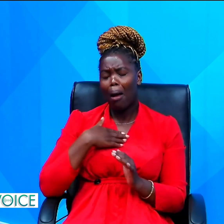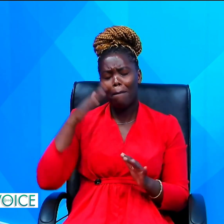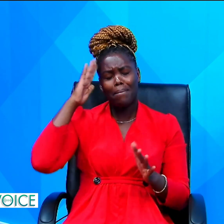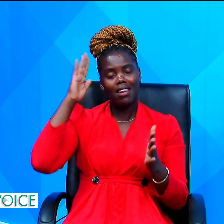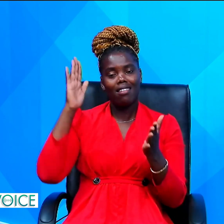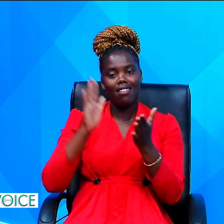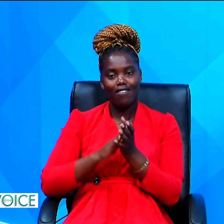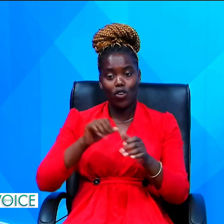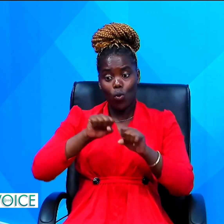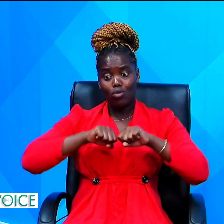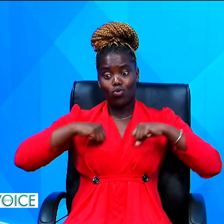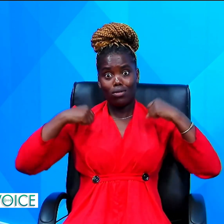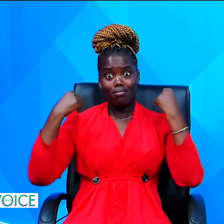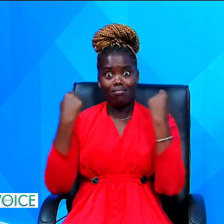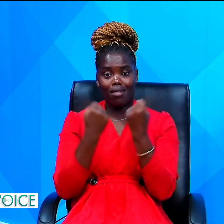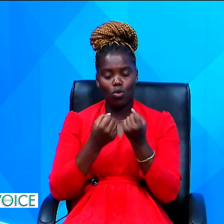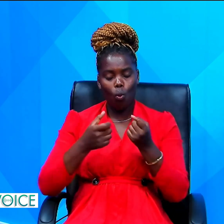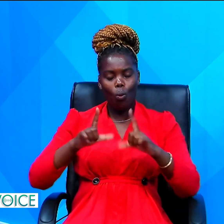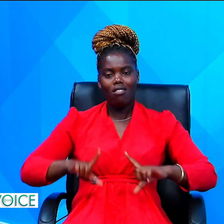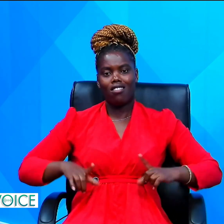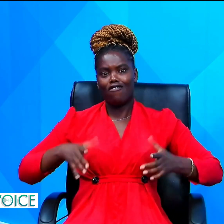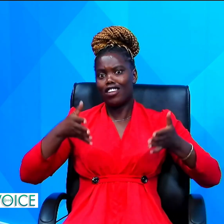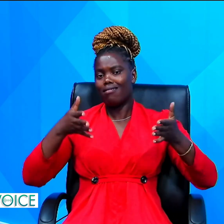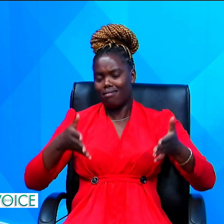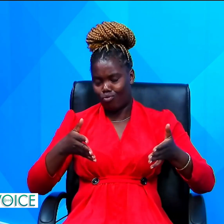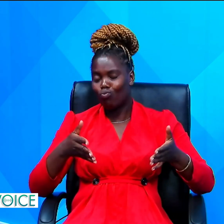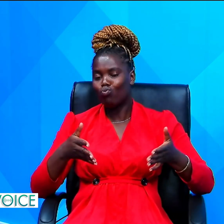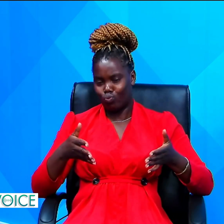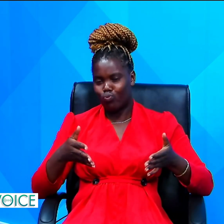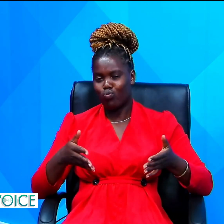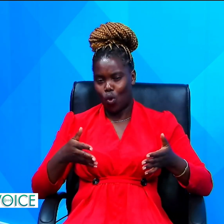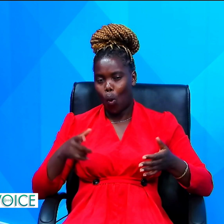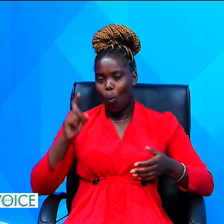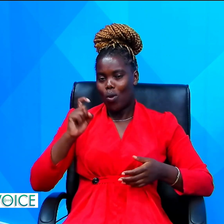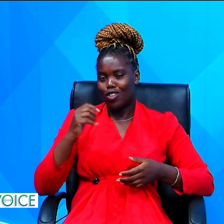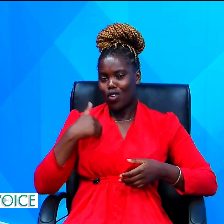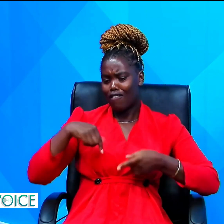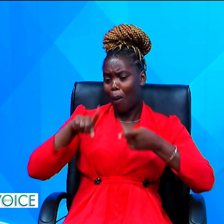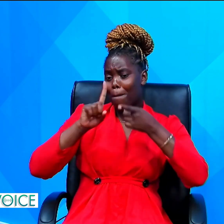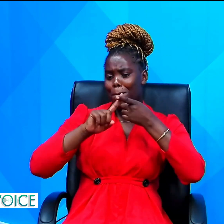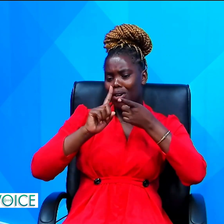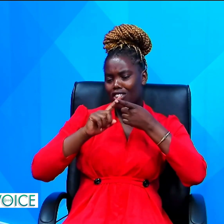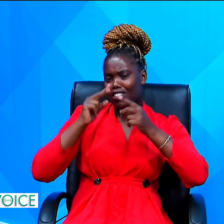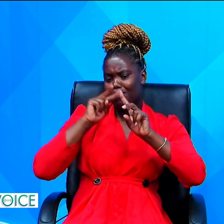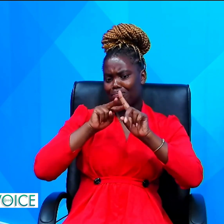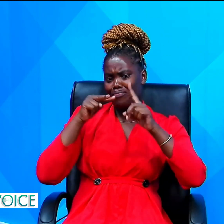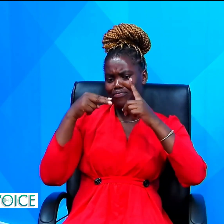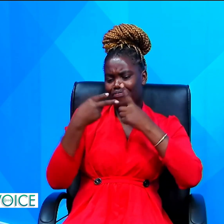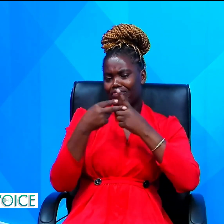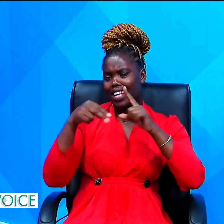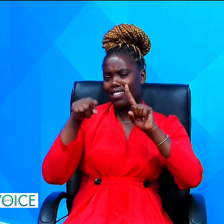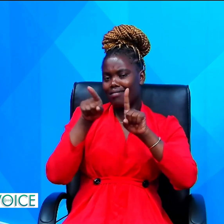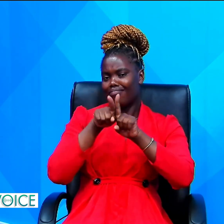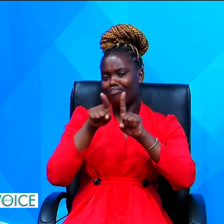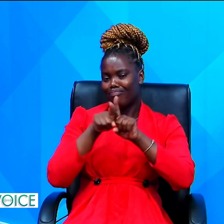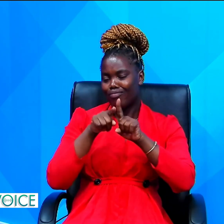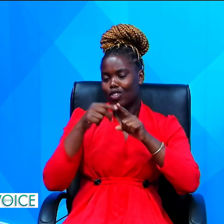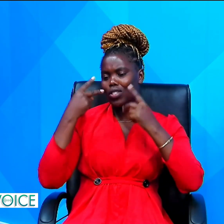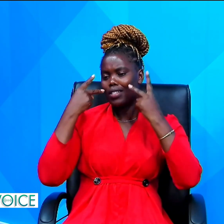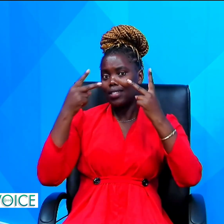the dangers in the community, also, and save the community and also the family members that we are involved